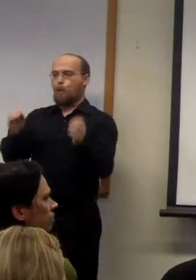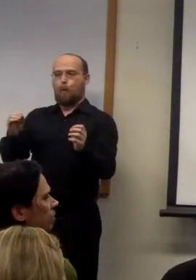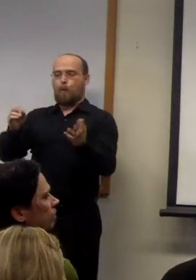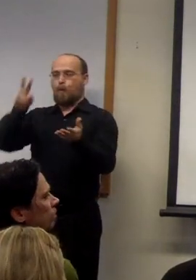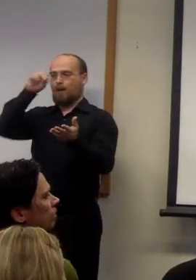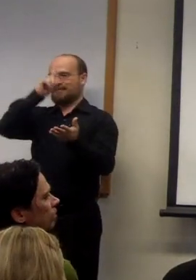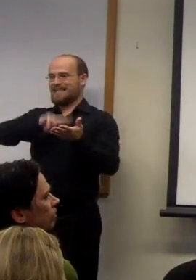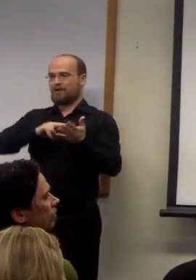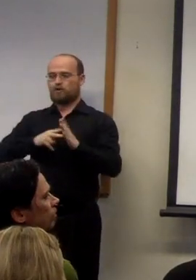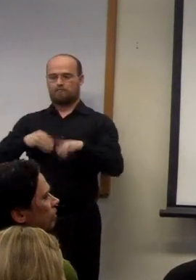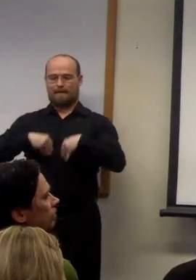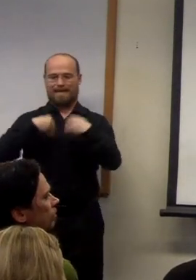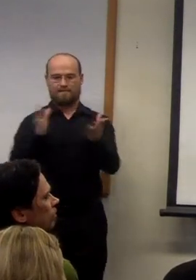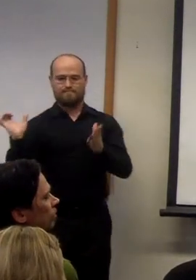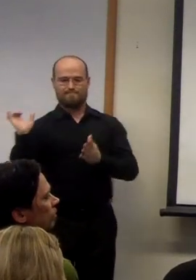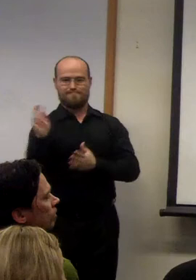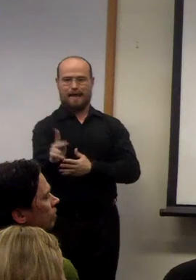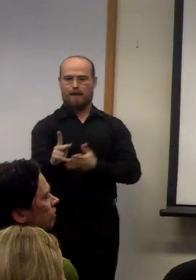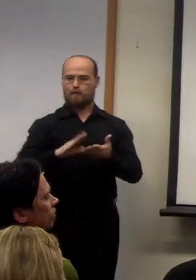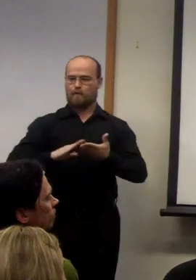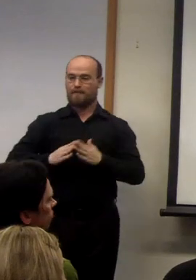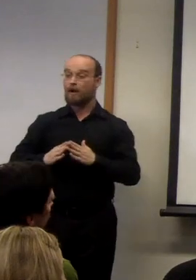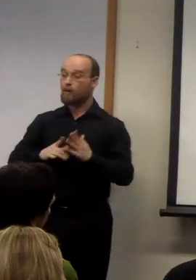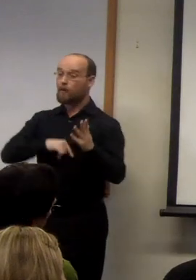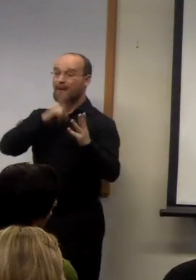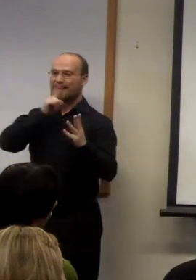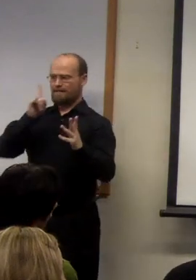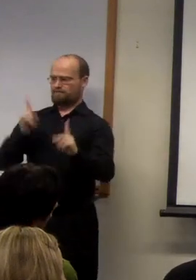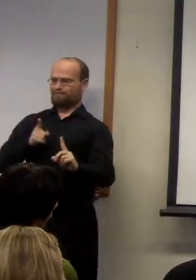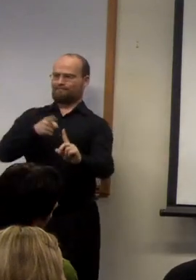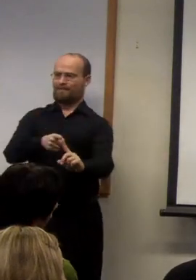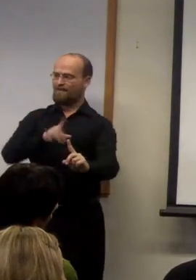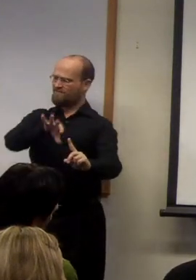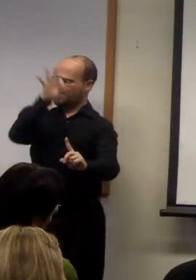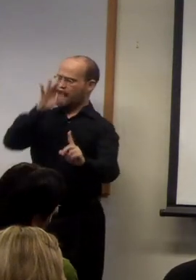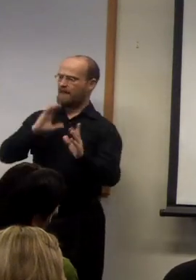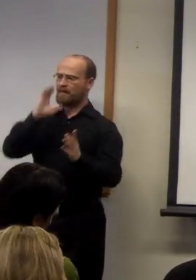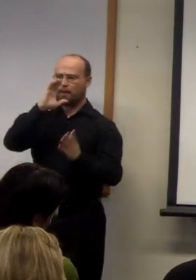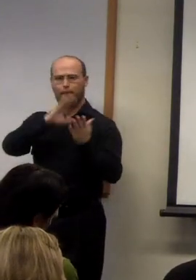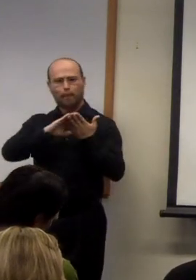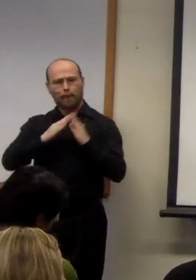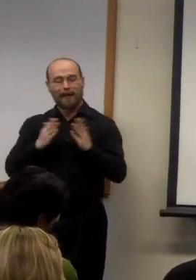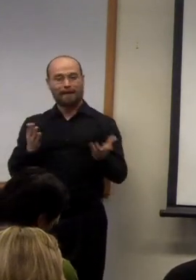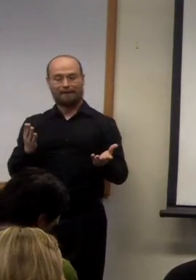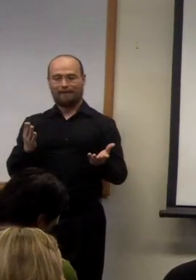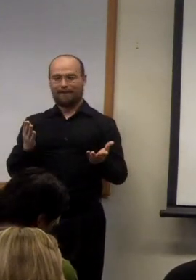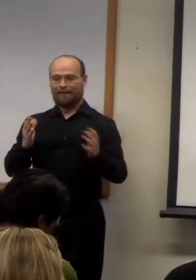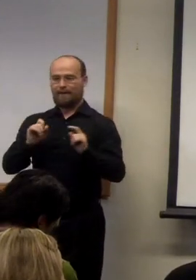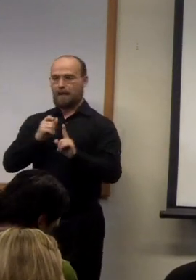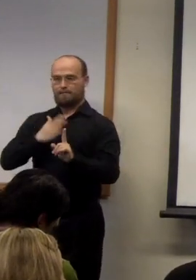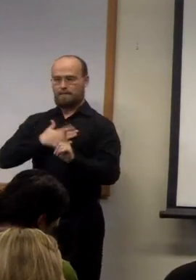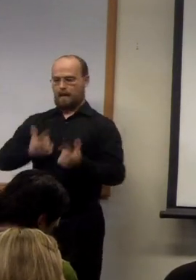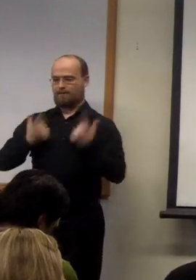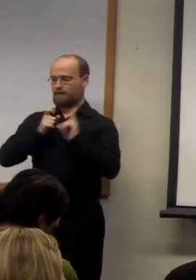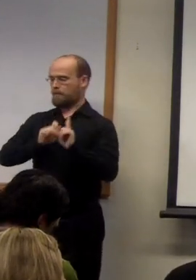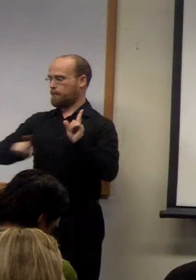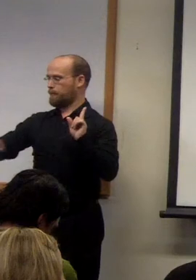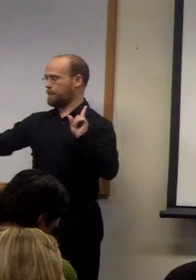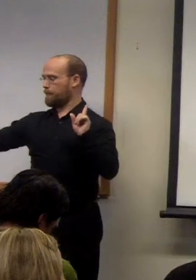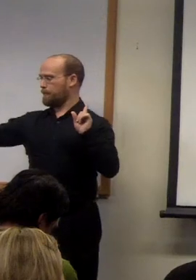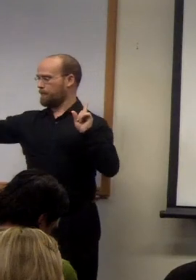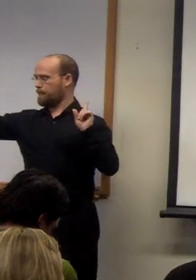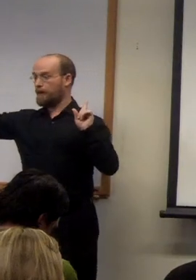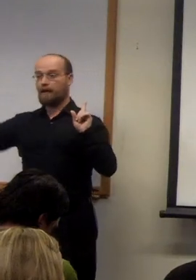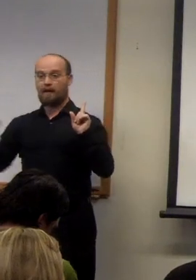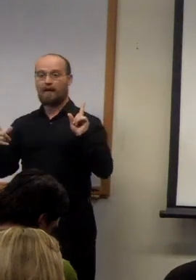effort to give back to the community, to go back to the community, to even seek out that community. And what I'm realizing now is that no matter how far away that I get, no